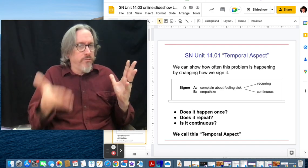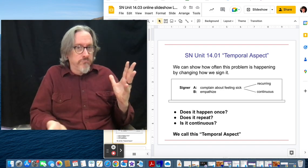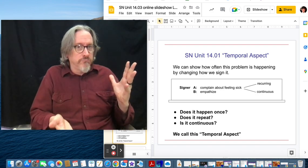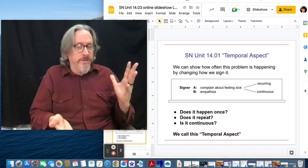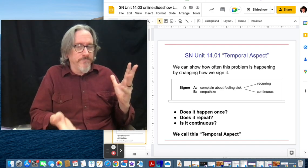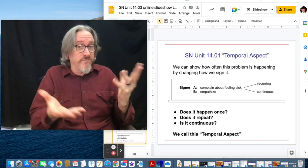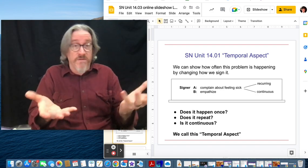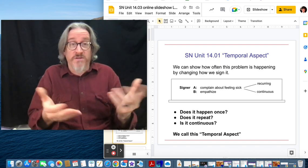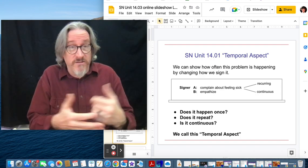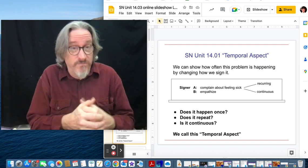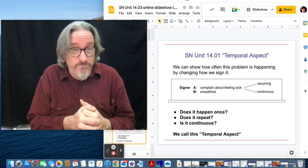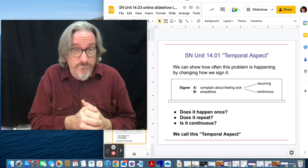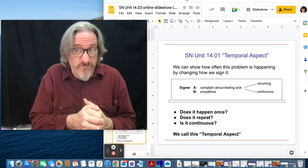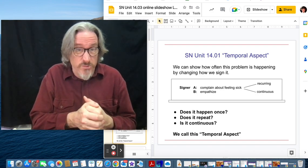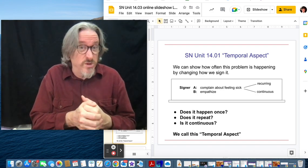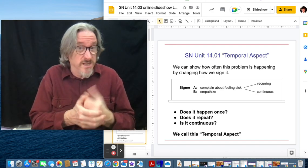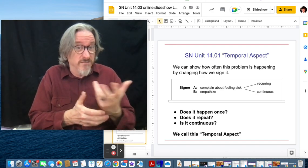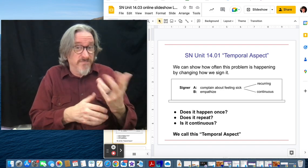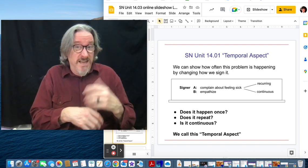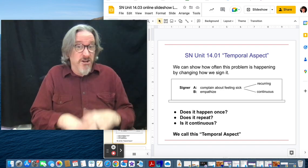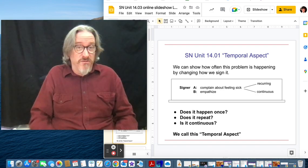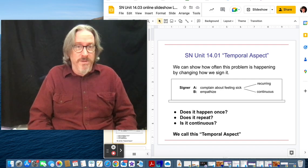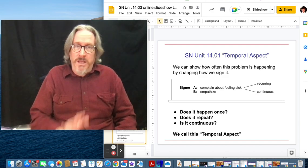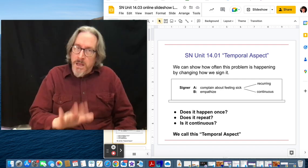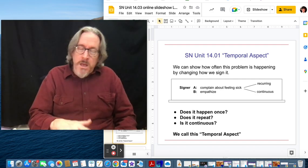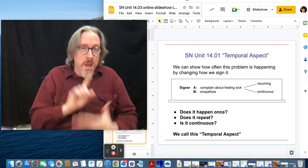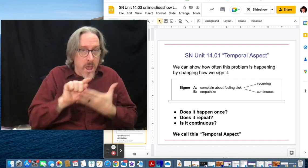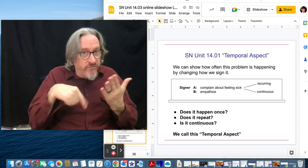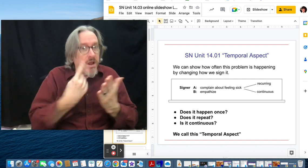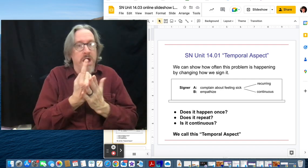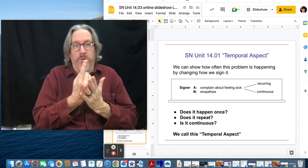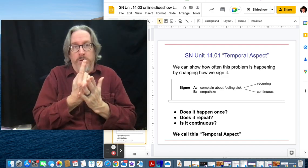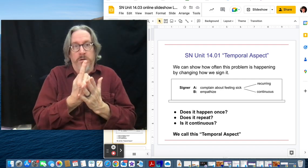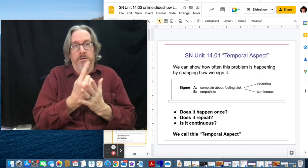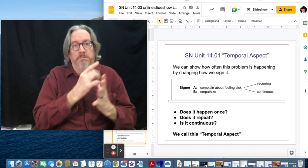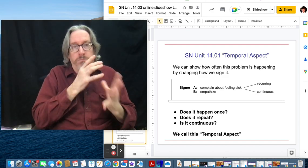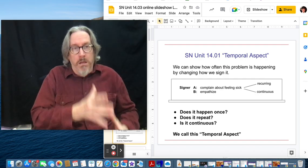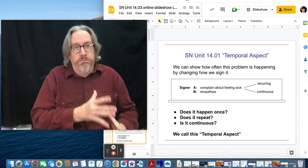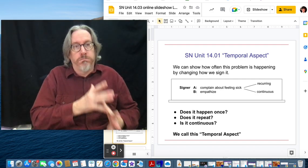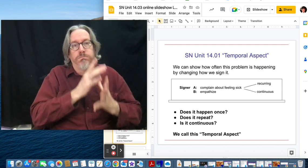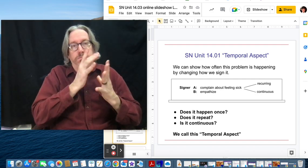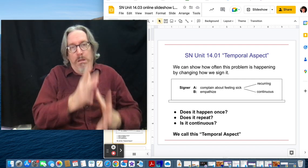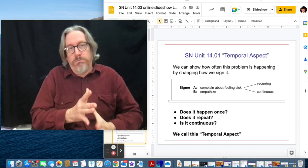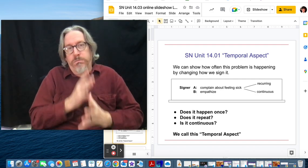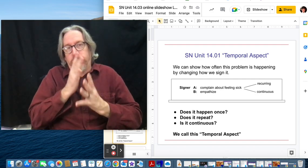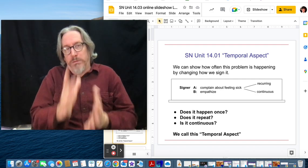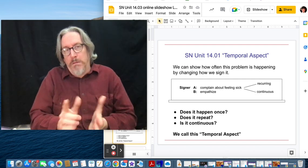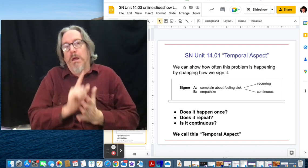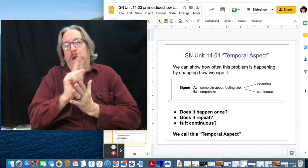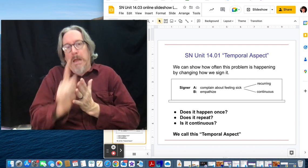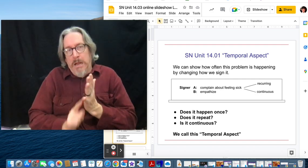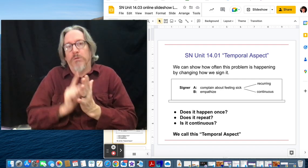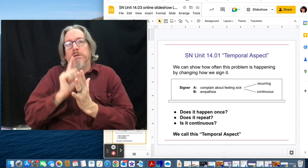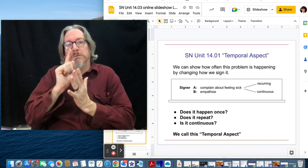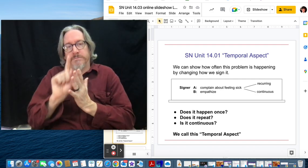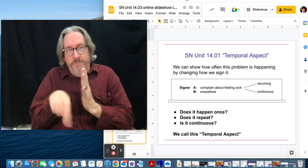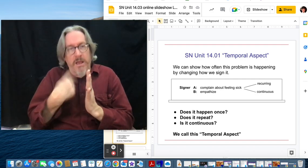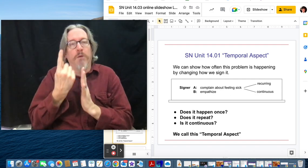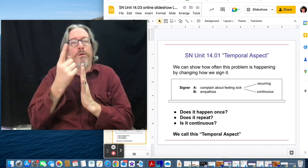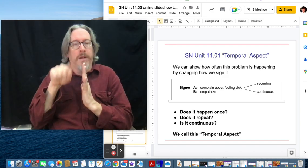up. If you've ever had food poisoning, that can often be like every hour, blah, blah, blah,